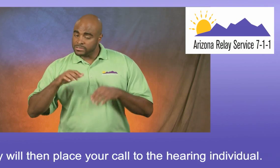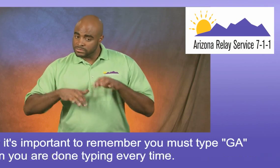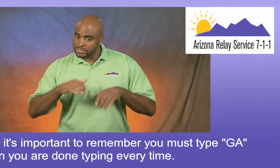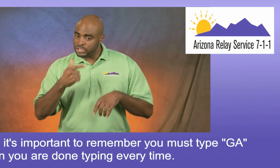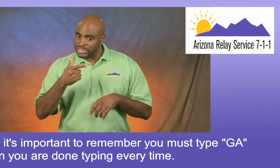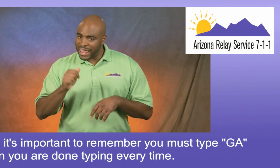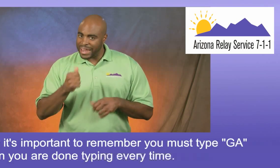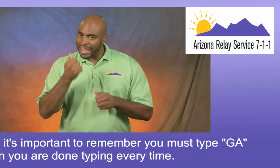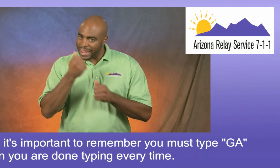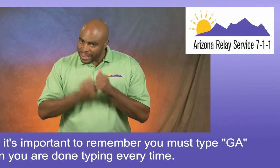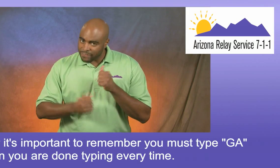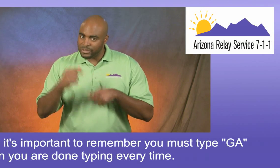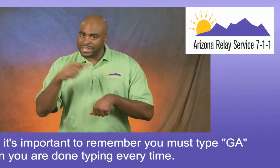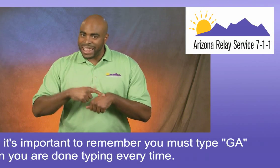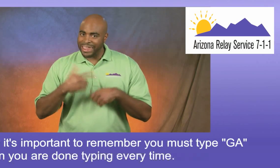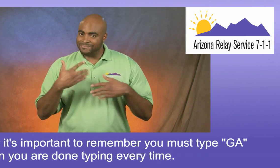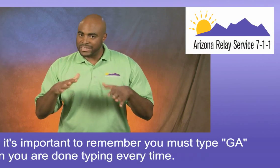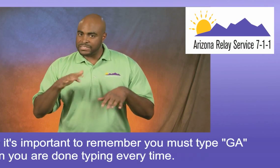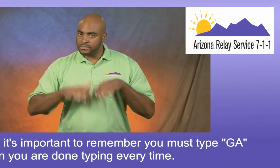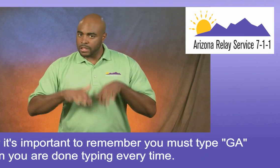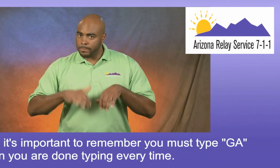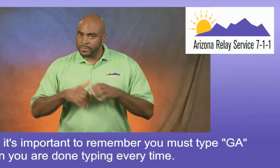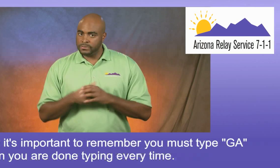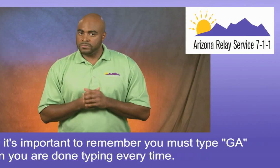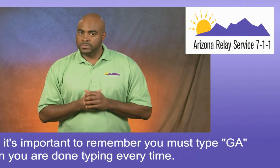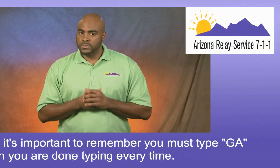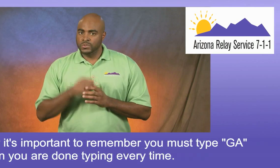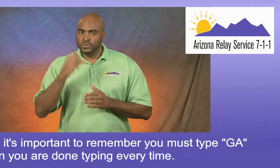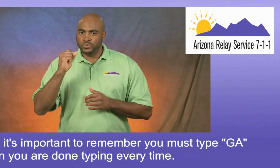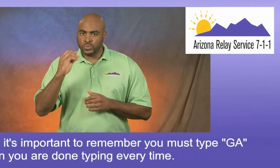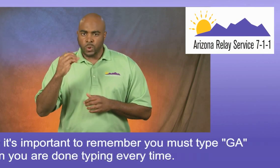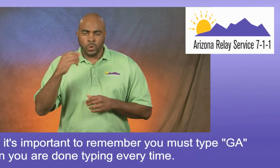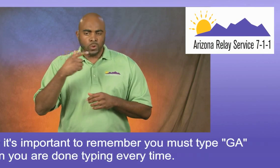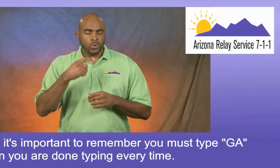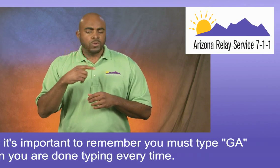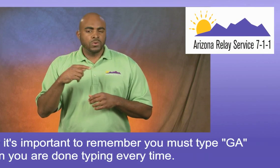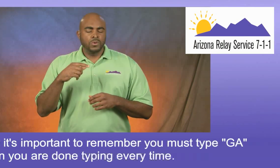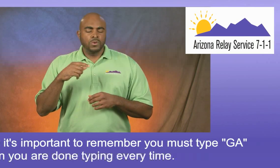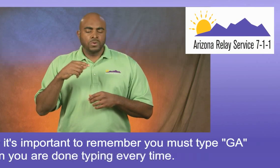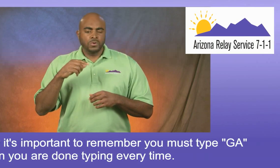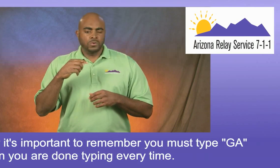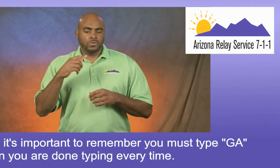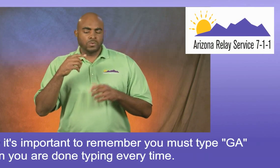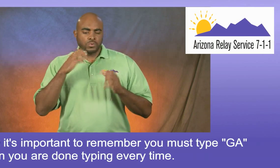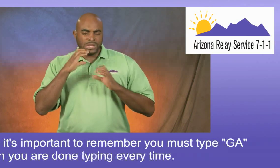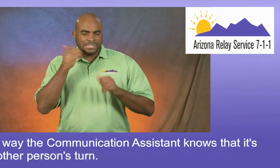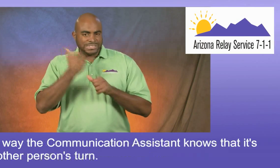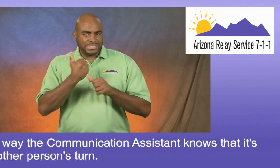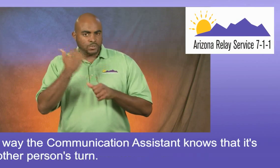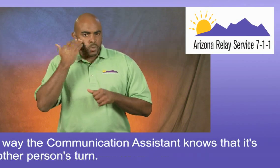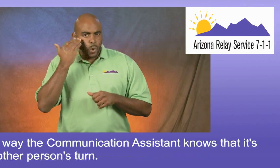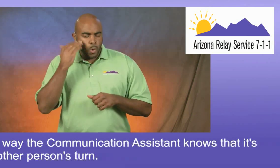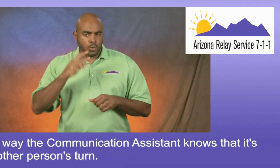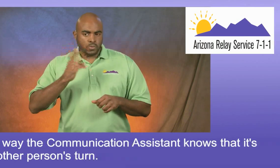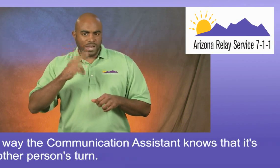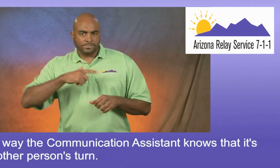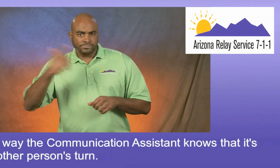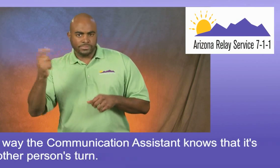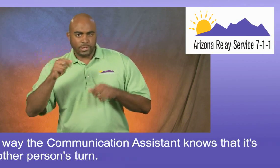Now it's important to remember you must type GA when you're done typing every time. This way the communication assistant knows that